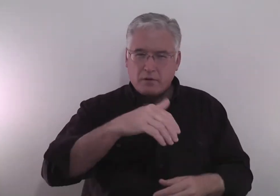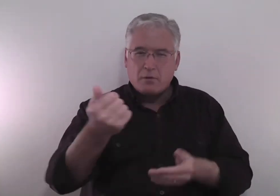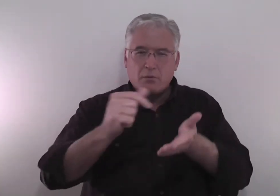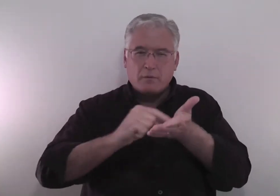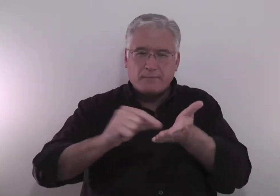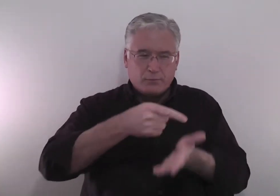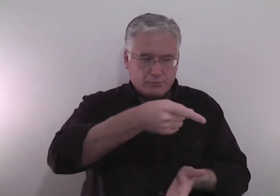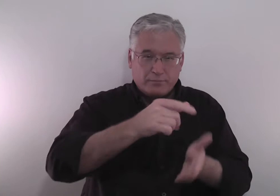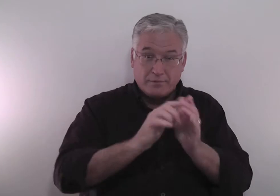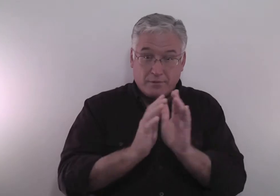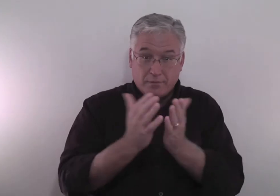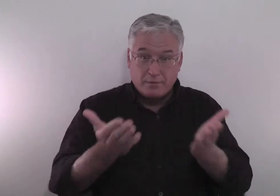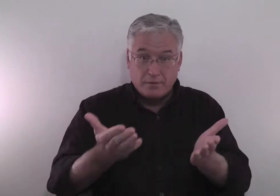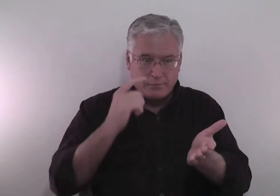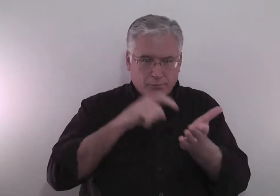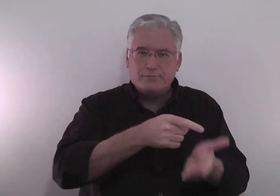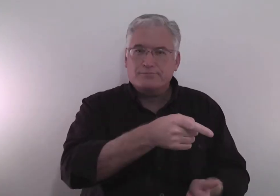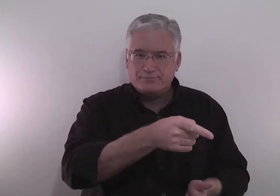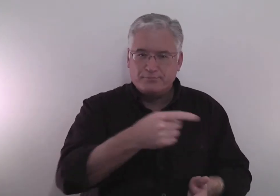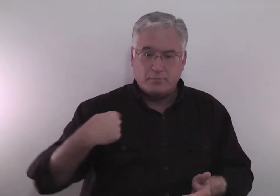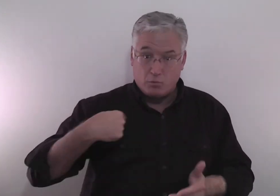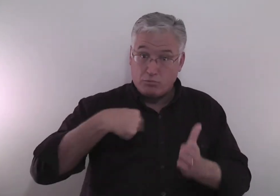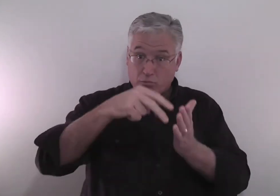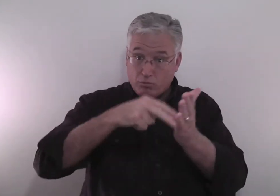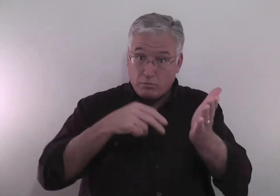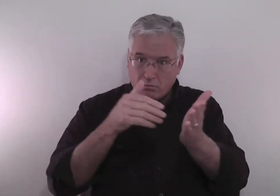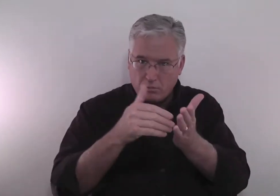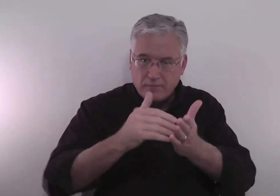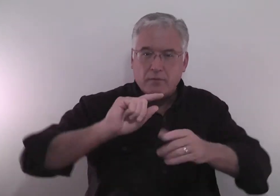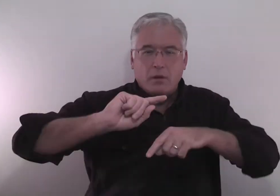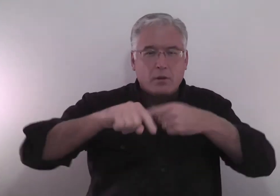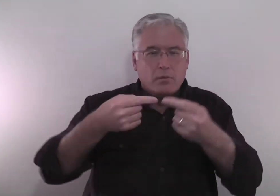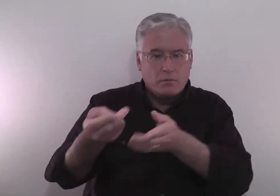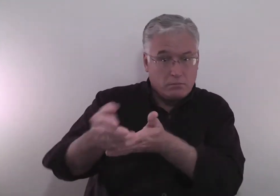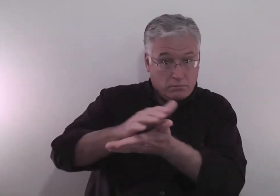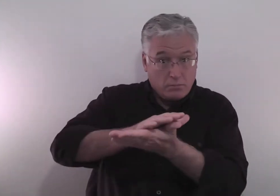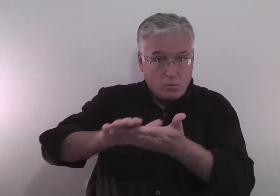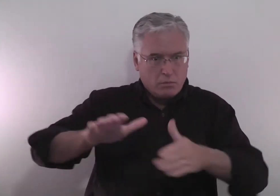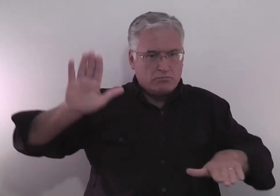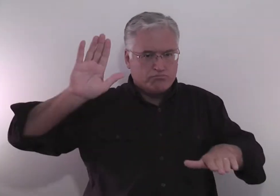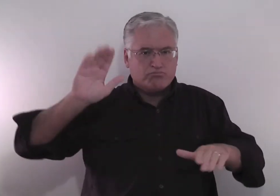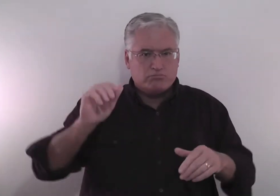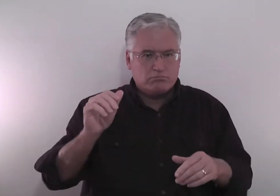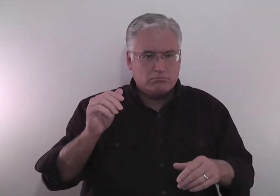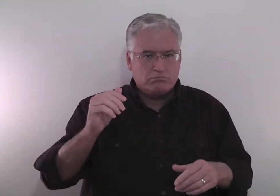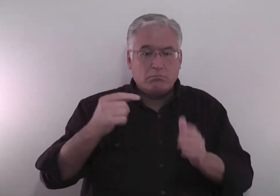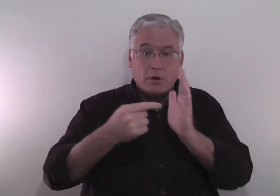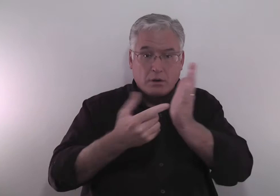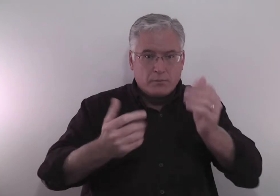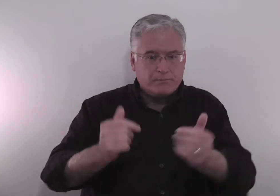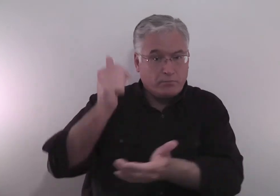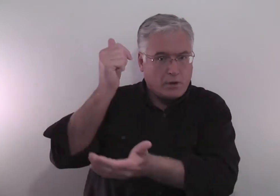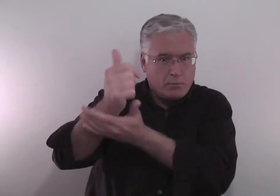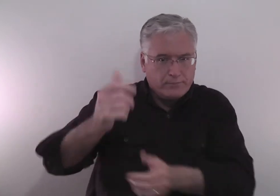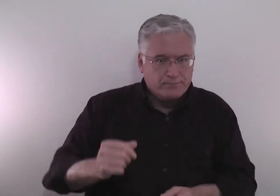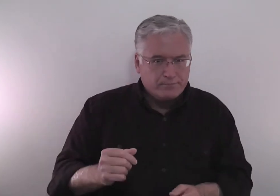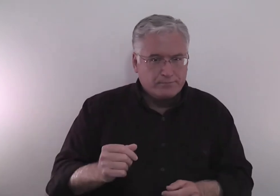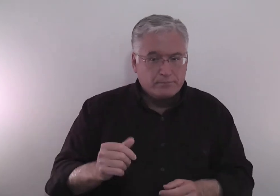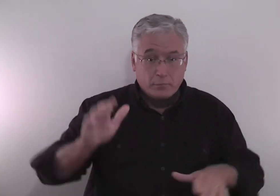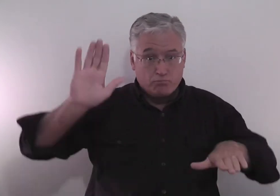oaths? Well, there's verses in the Bible that, talk about this, that this happened in the Bible. People were giving a holy vow, an